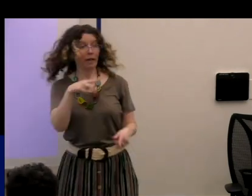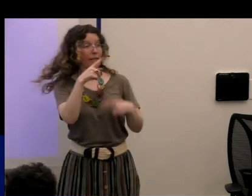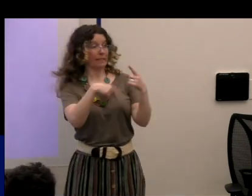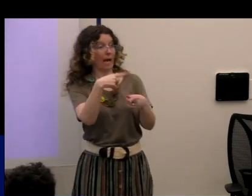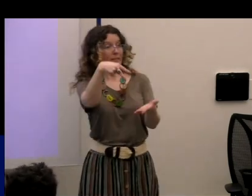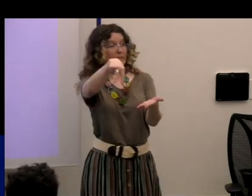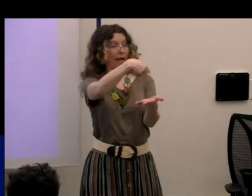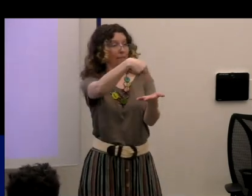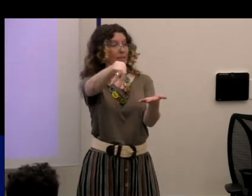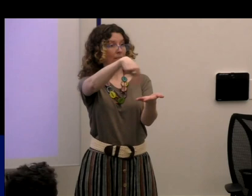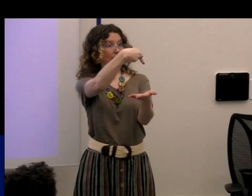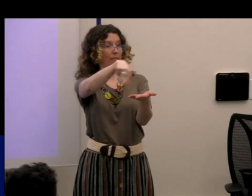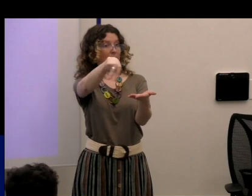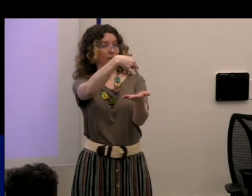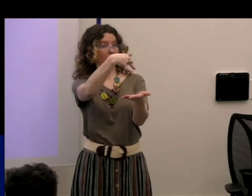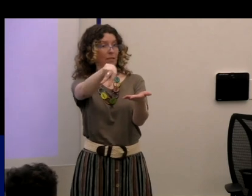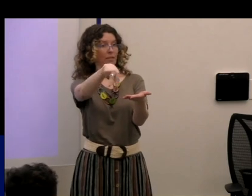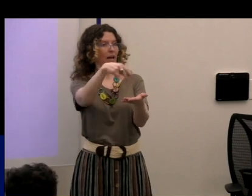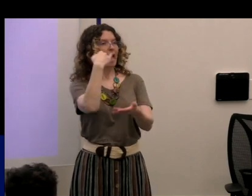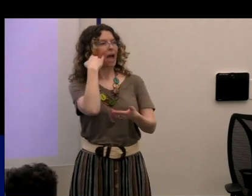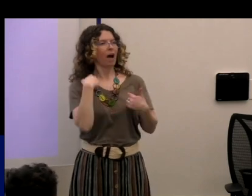simultaneous. So for the sign for dance,